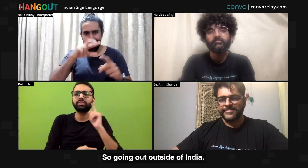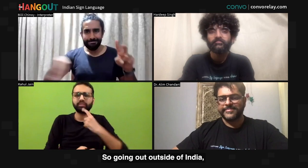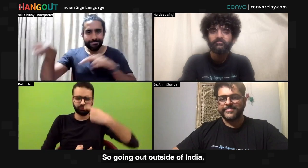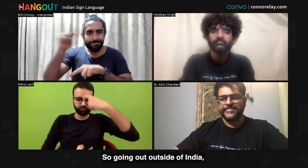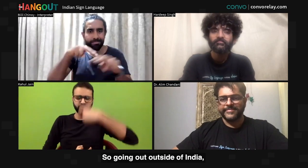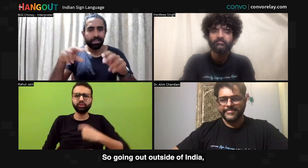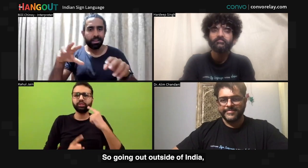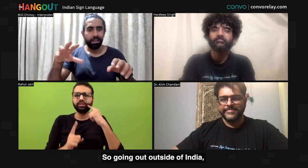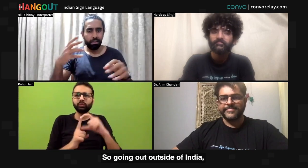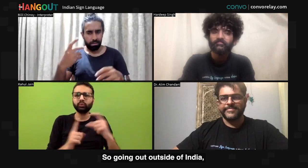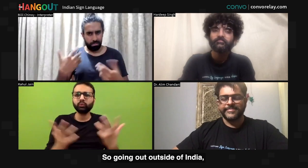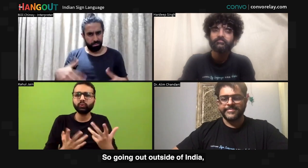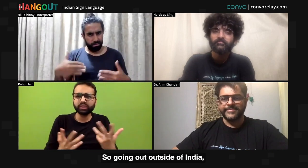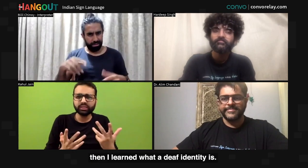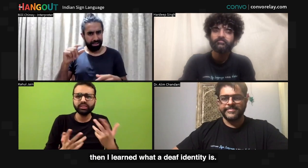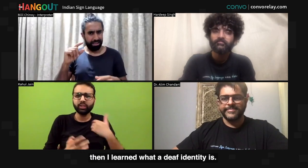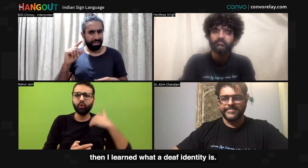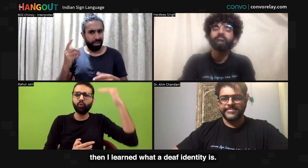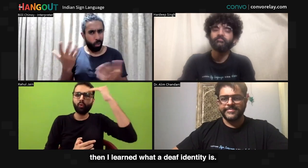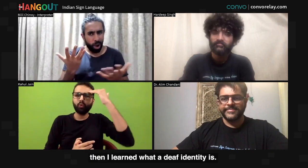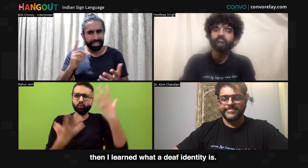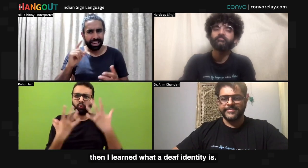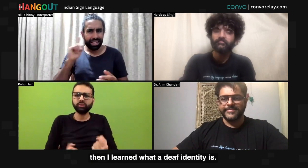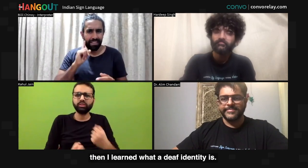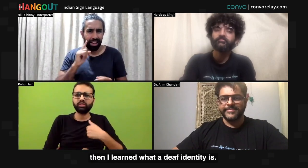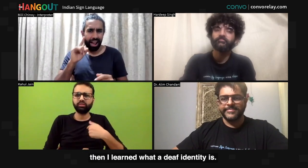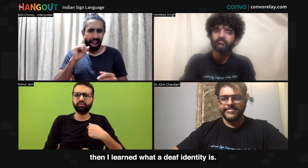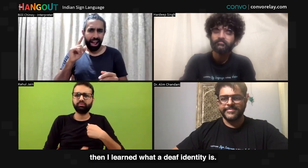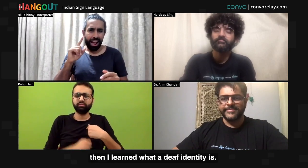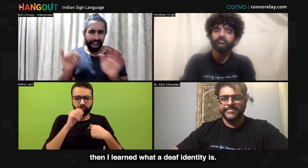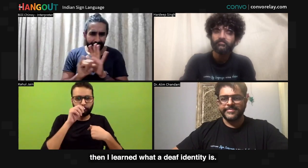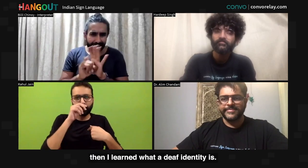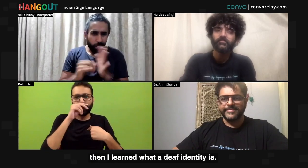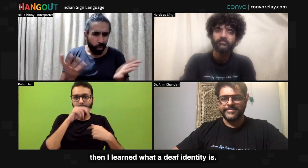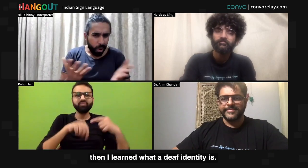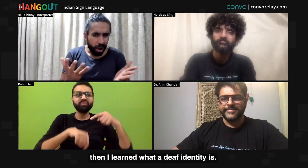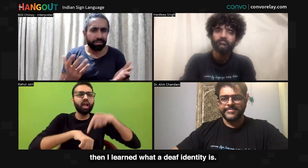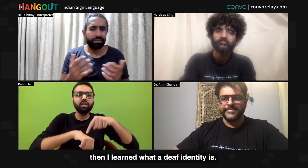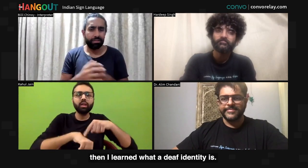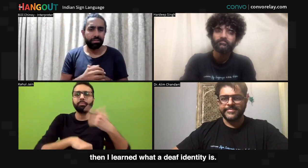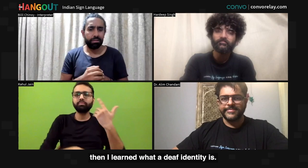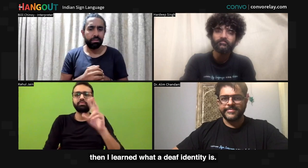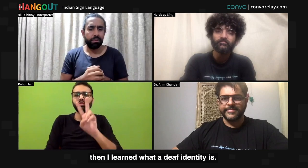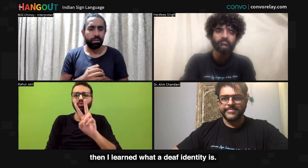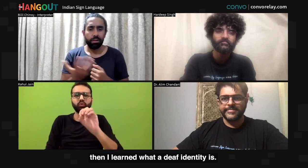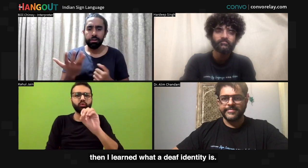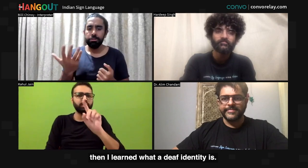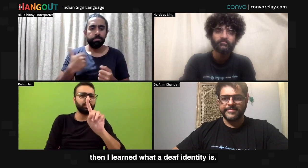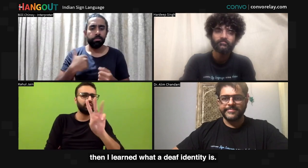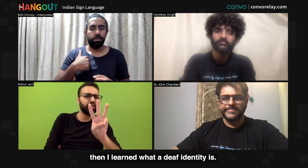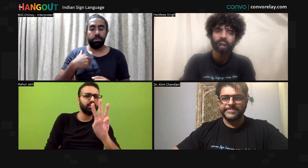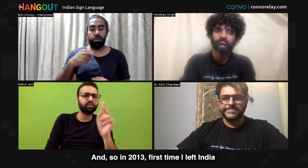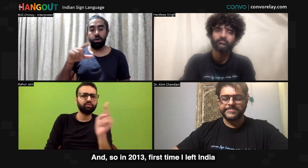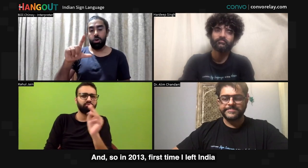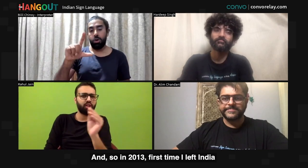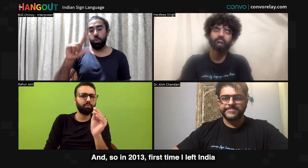going out outside of India, then, uh, I learned, uh, what a deaf identity is. And,